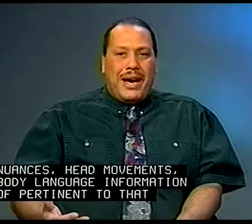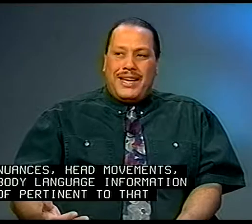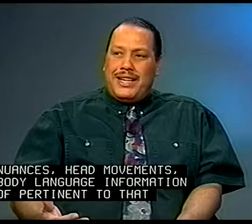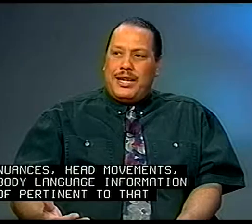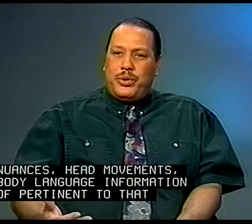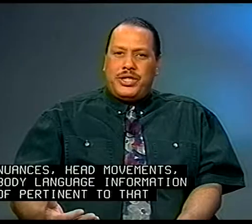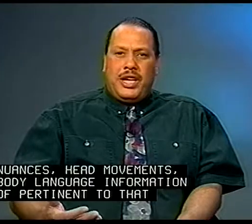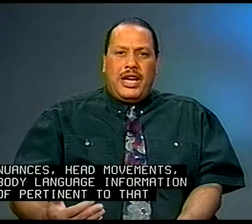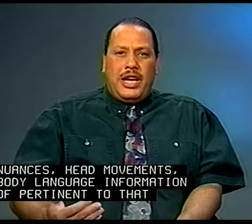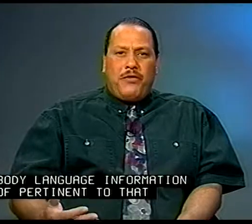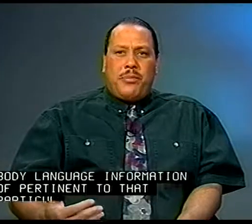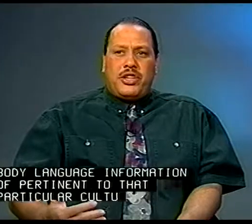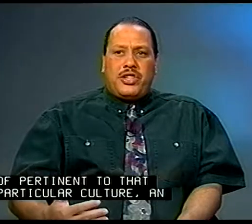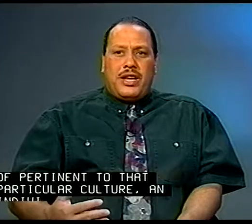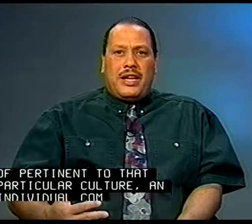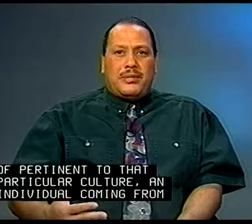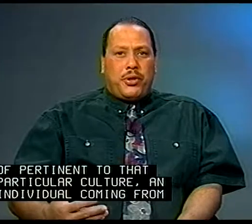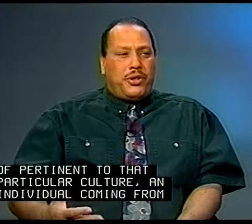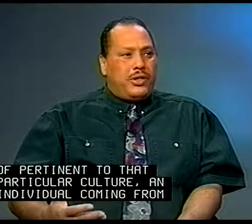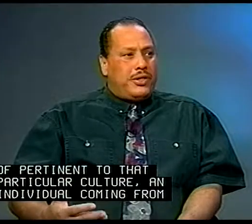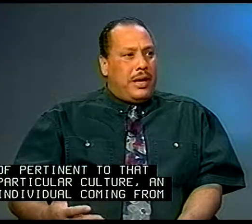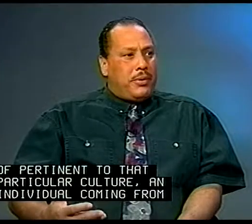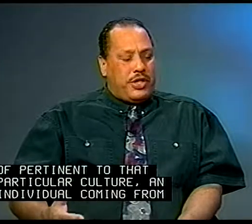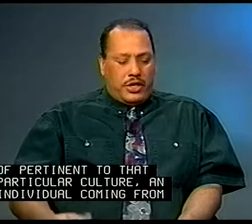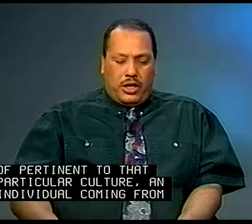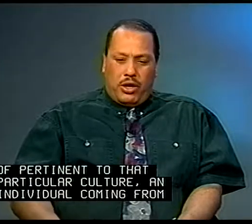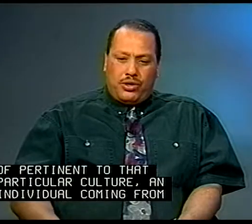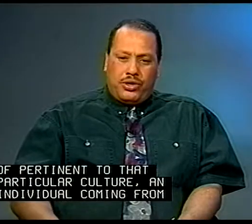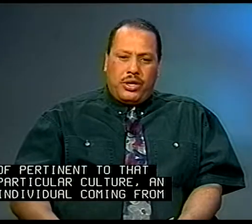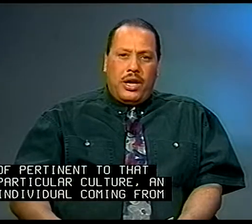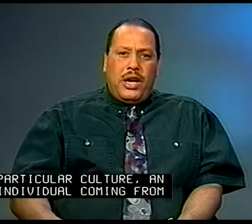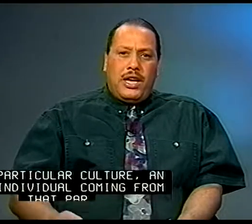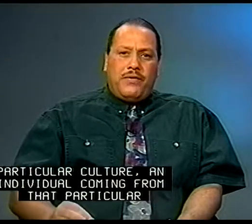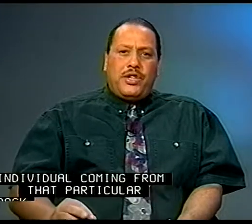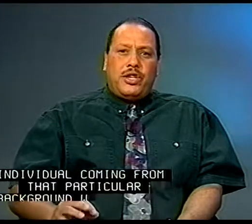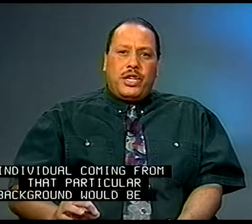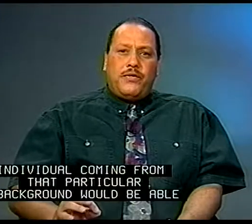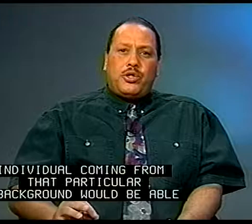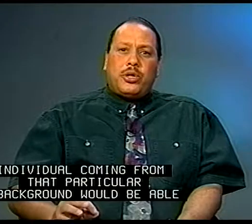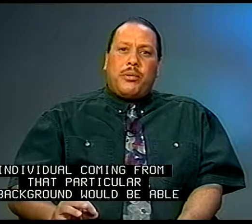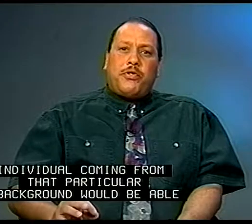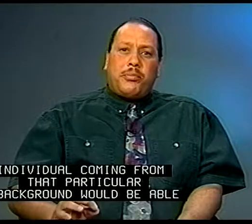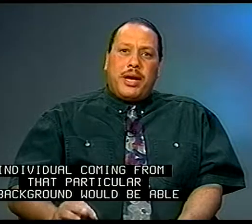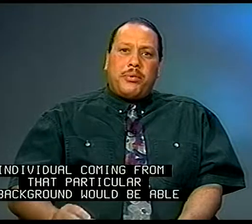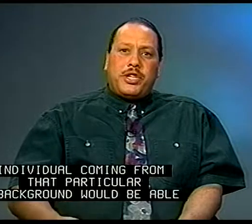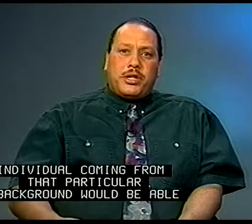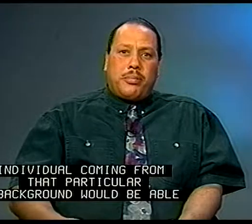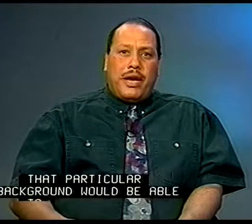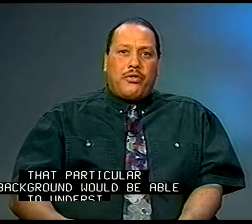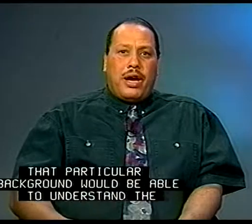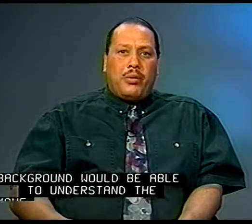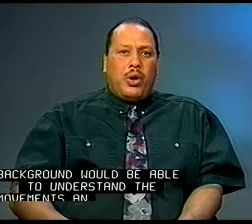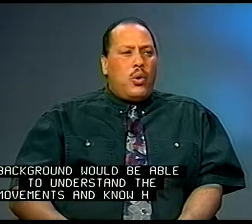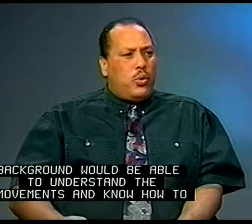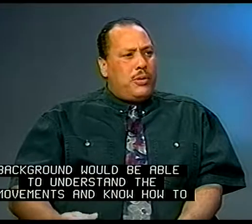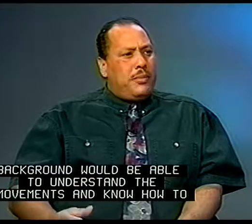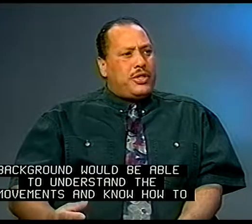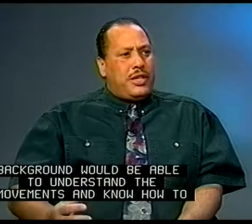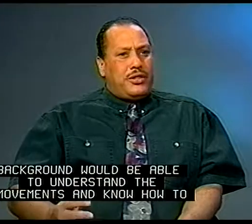body language, information that's pertinent to that particular culture, an individual coming from that particular background will be able to